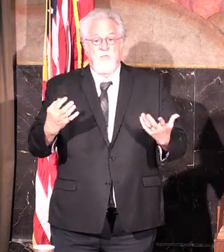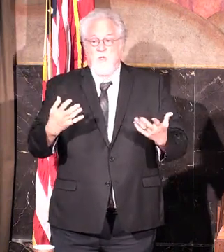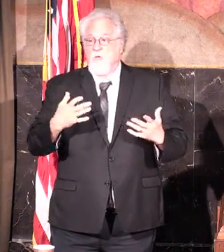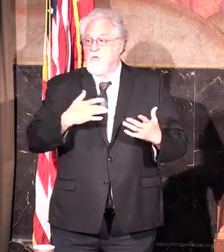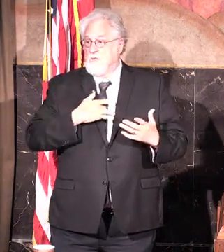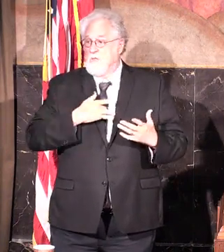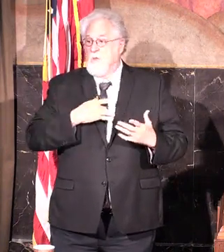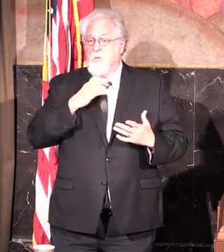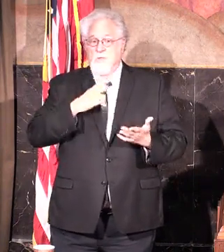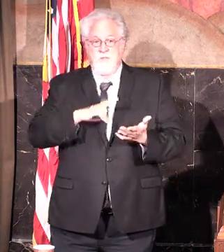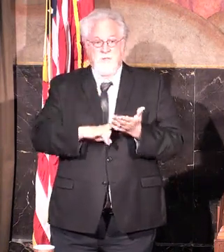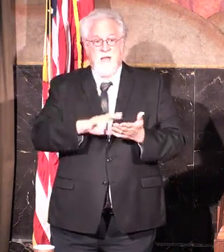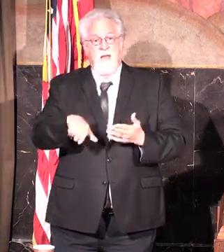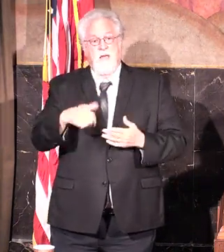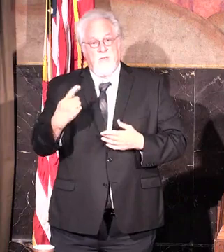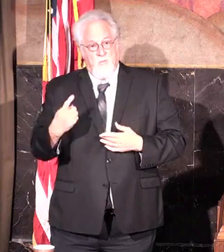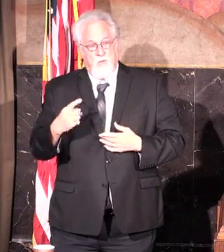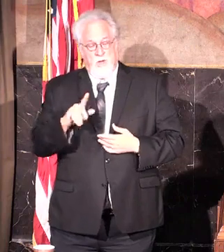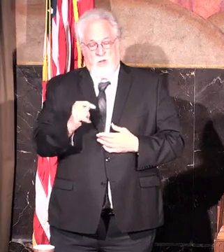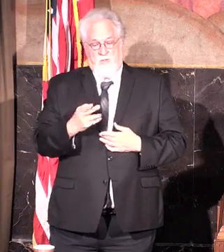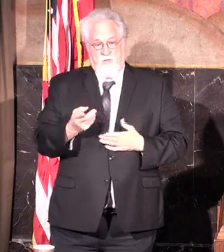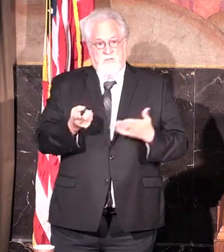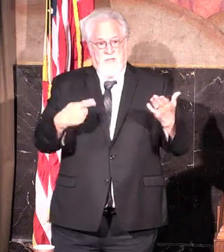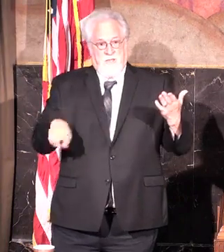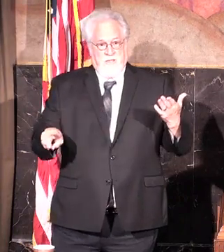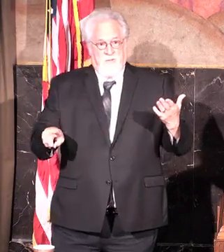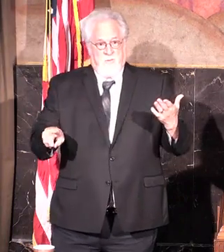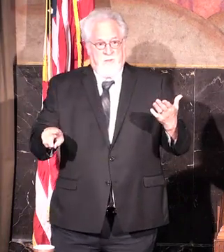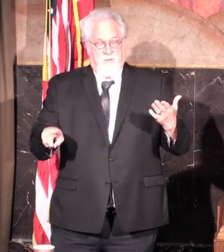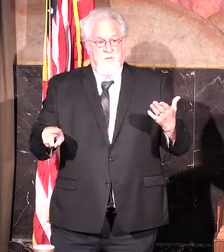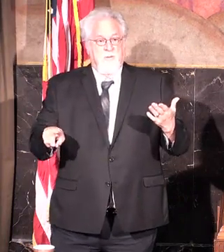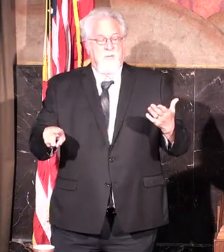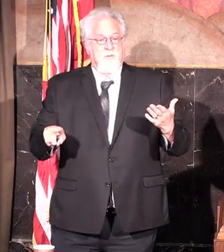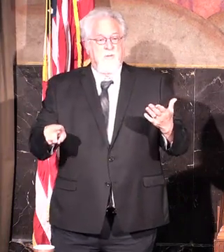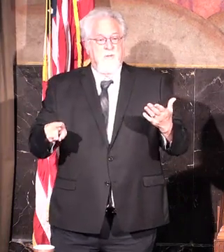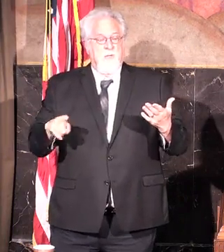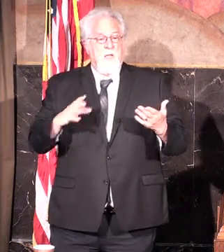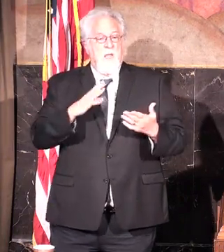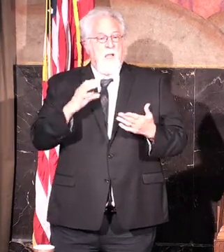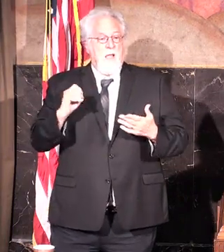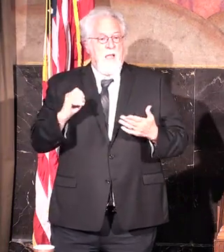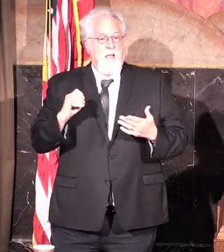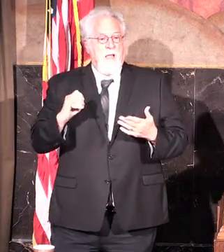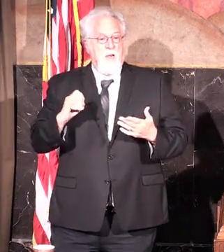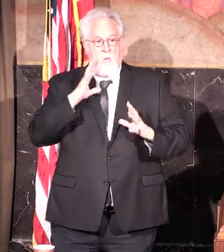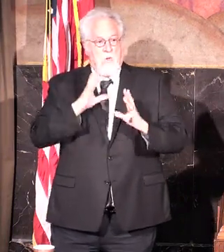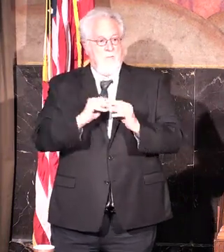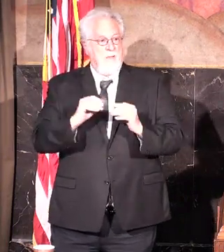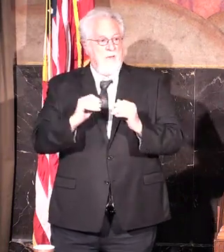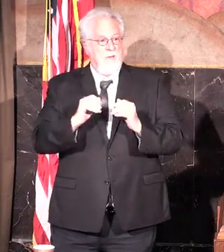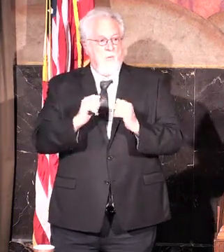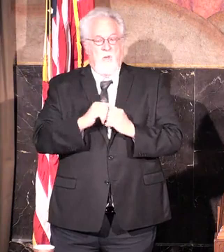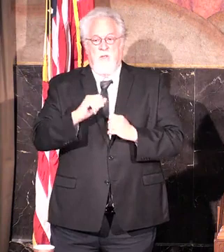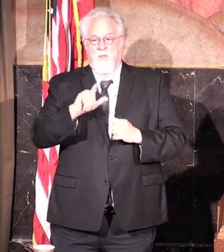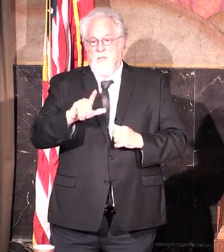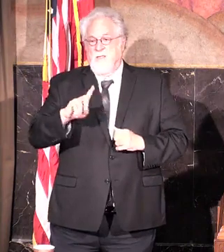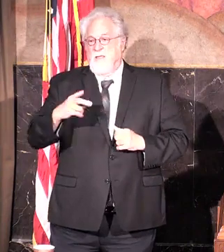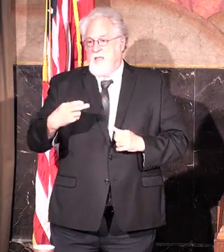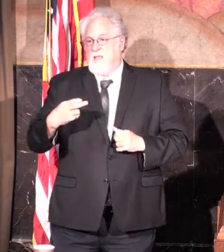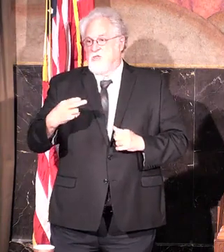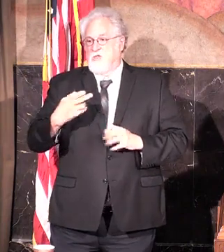anticipate that I'll sign another one on Thursday of next week. And I will be meeting with LDH to